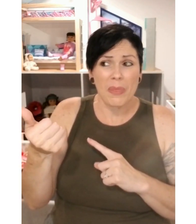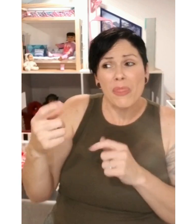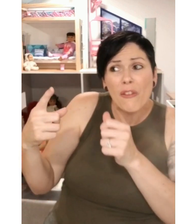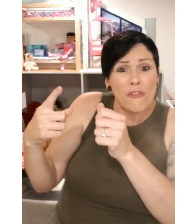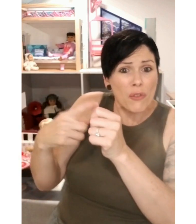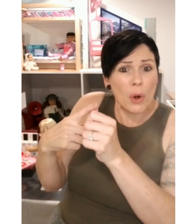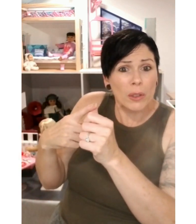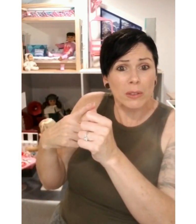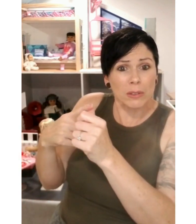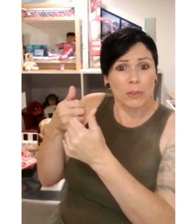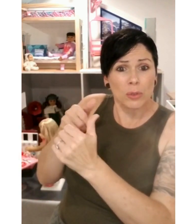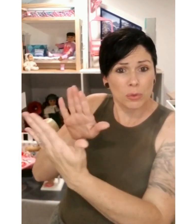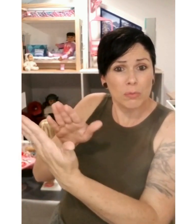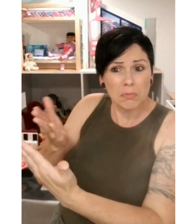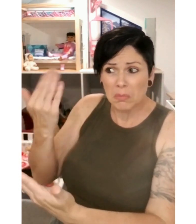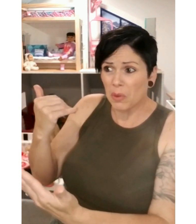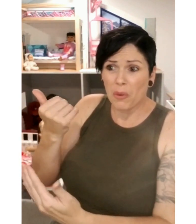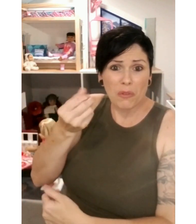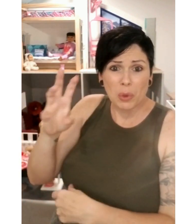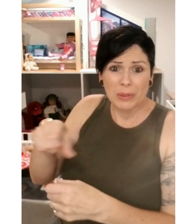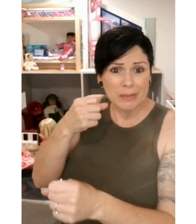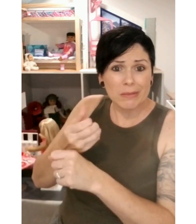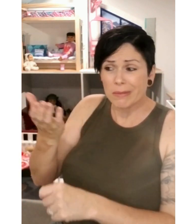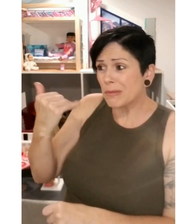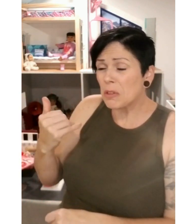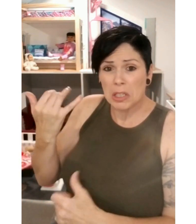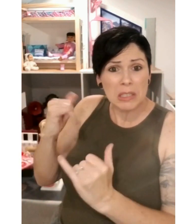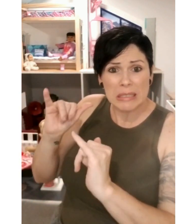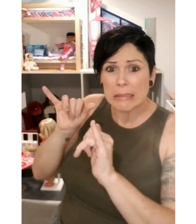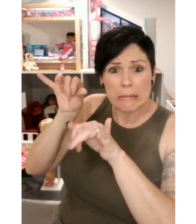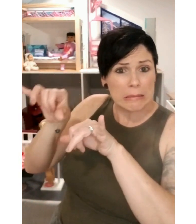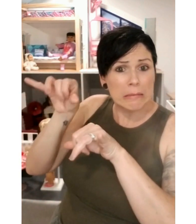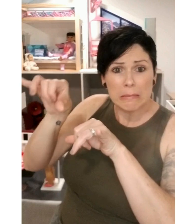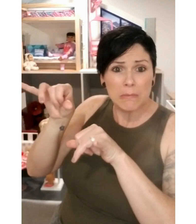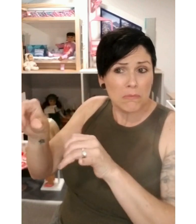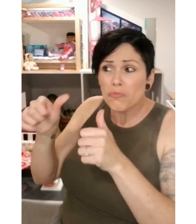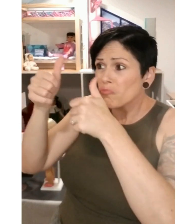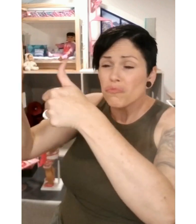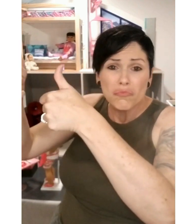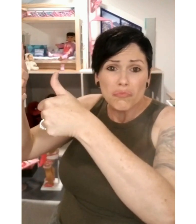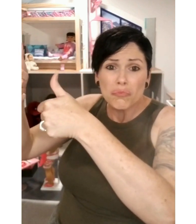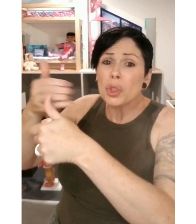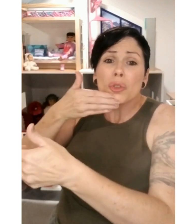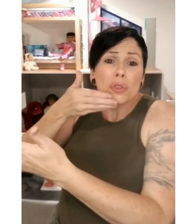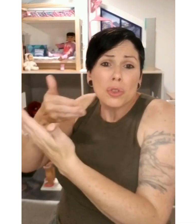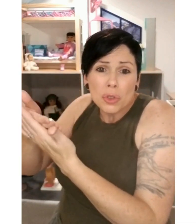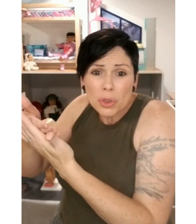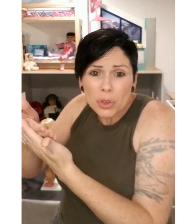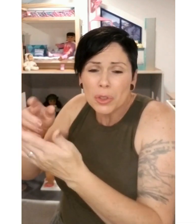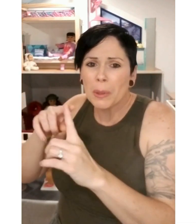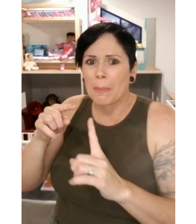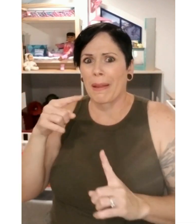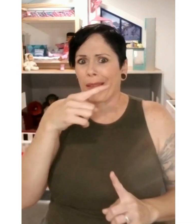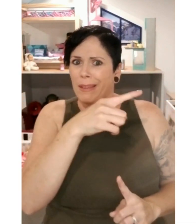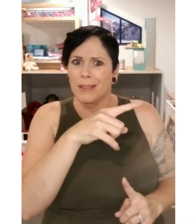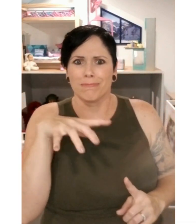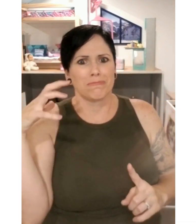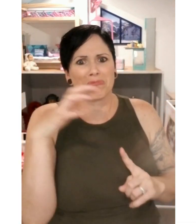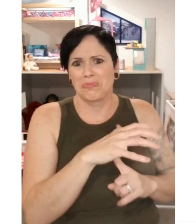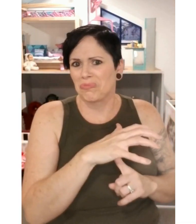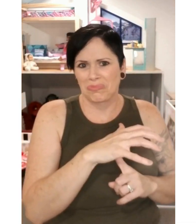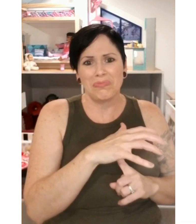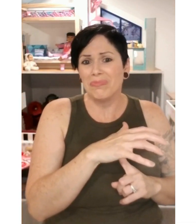bad. None of them have fallen, but yeah, this just makes me feel like super, super confident that nothing's going to fall